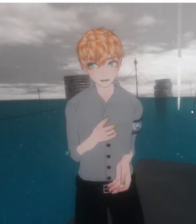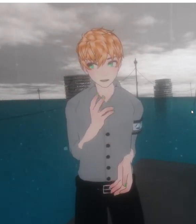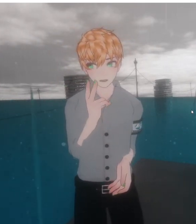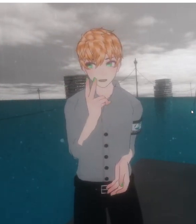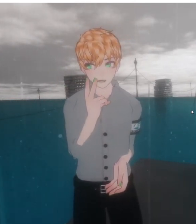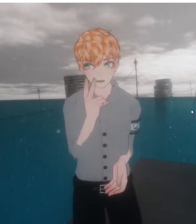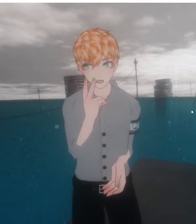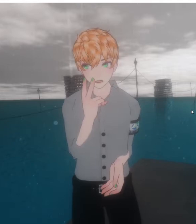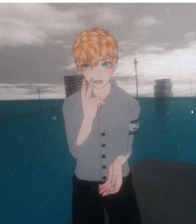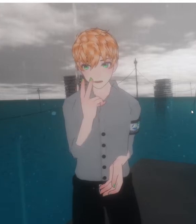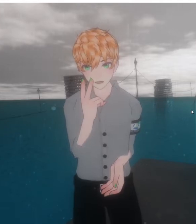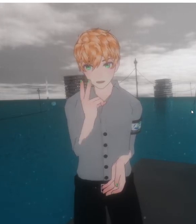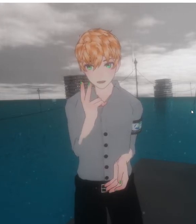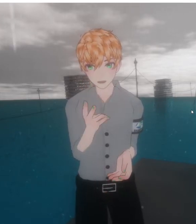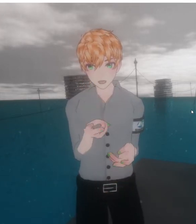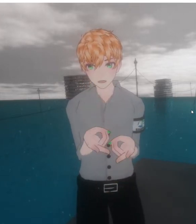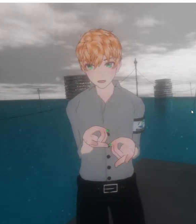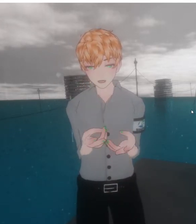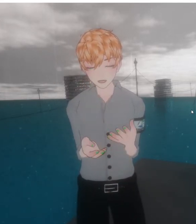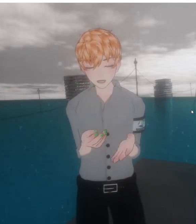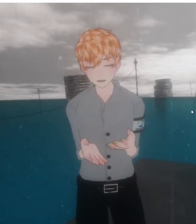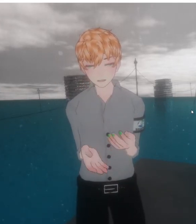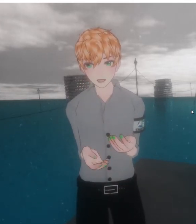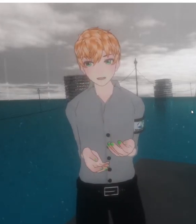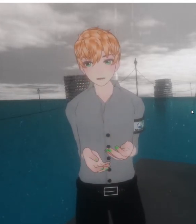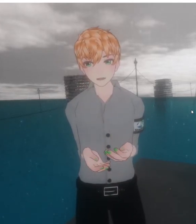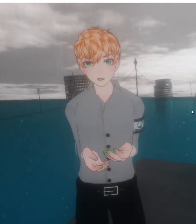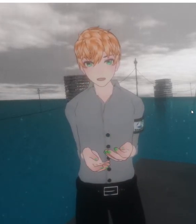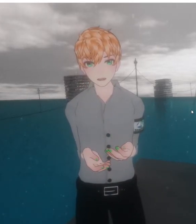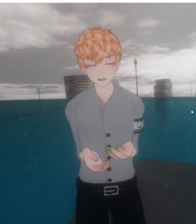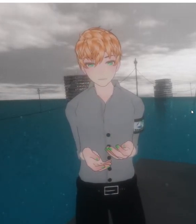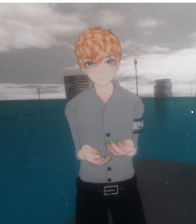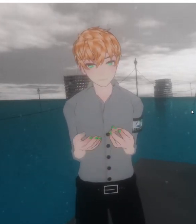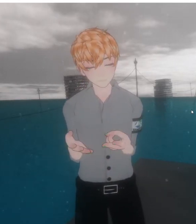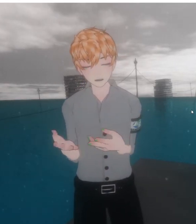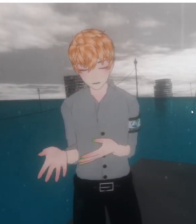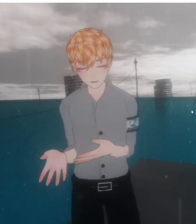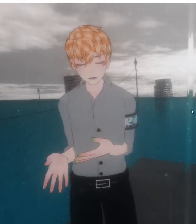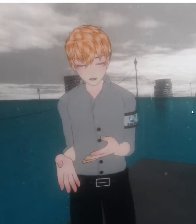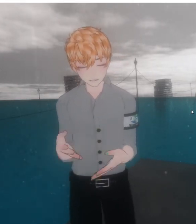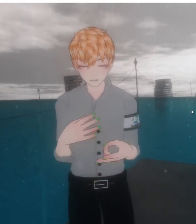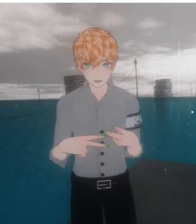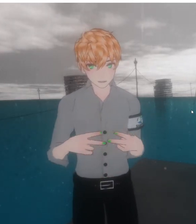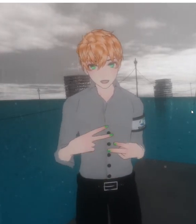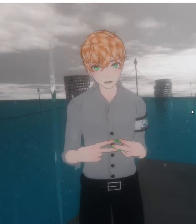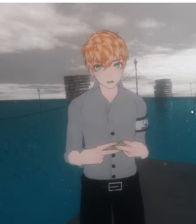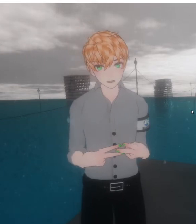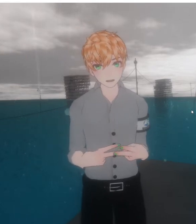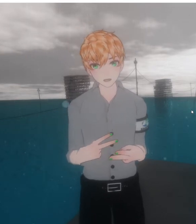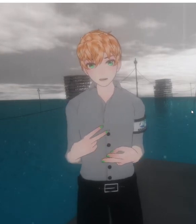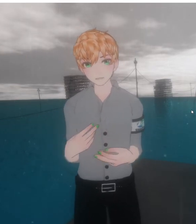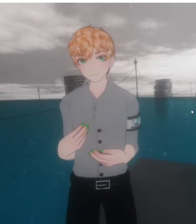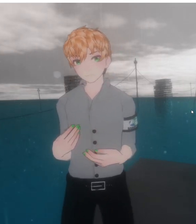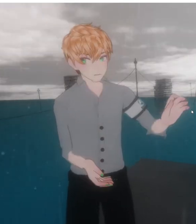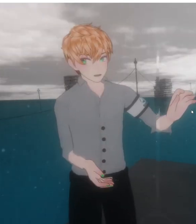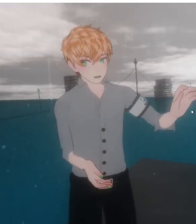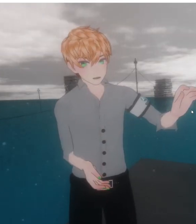Interestingly, I realize I'm picking up a lot of sign from watching deaf news, so it's sign language news. There's